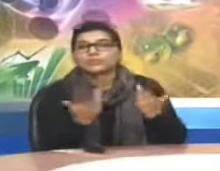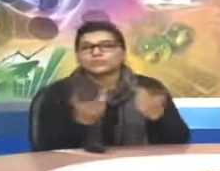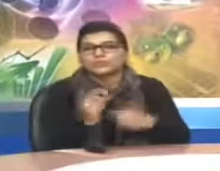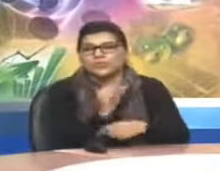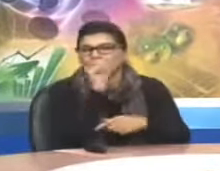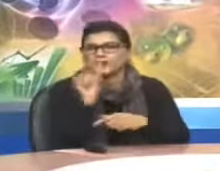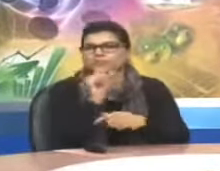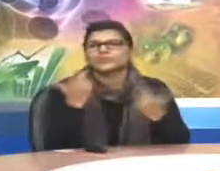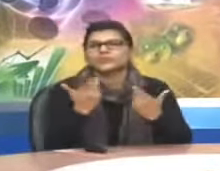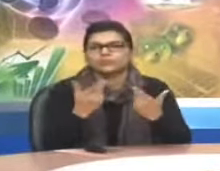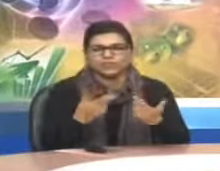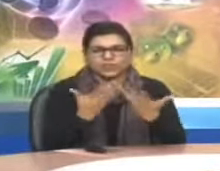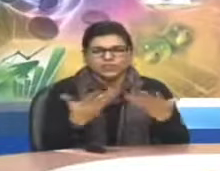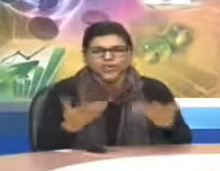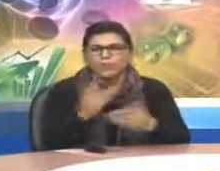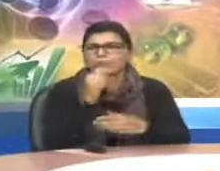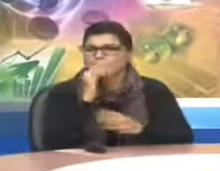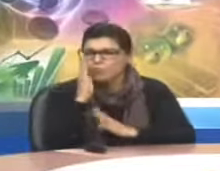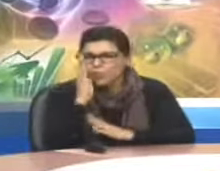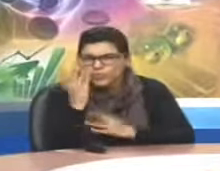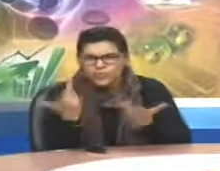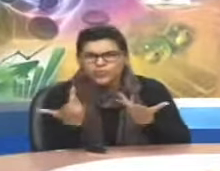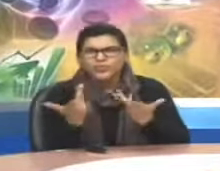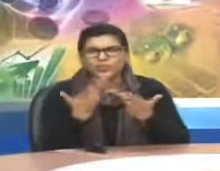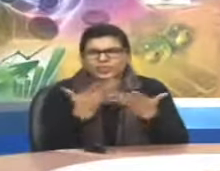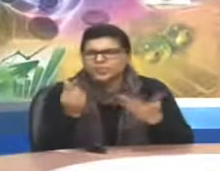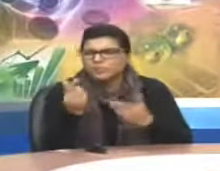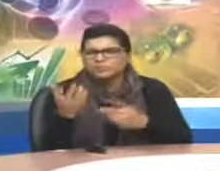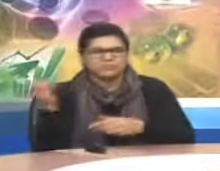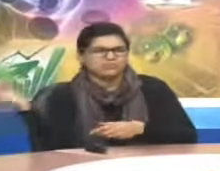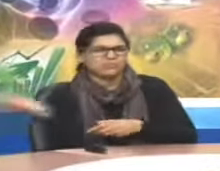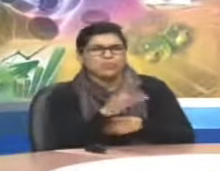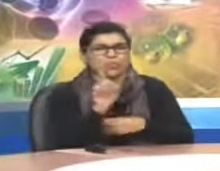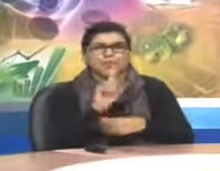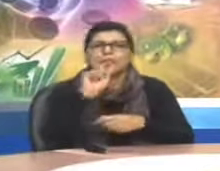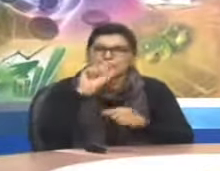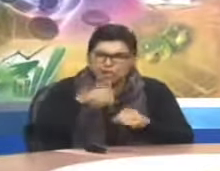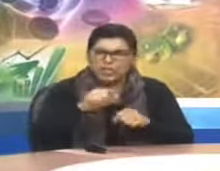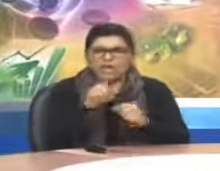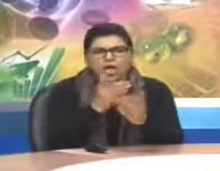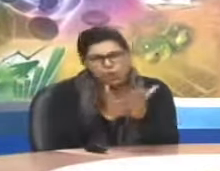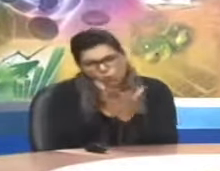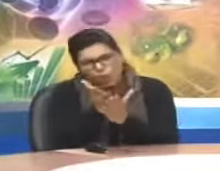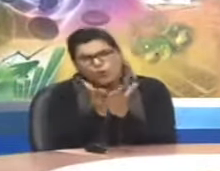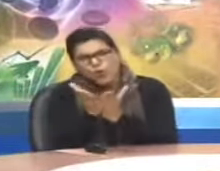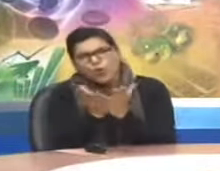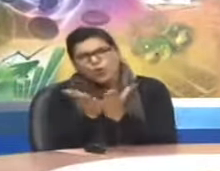On the right side, the word reuse word is written. When